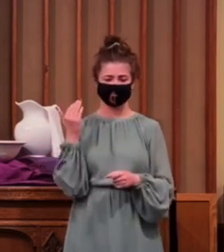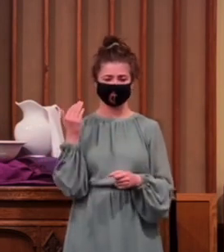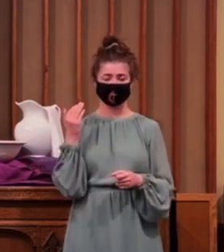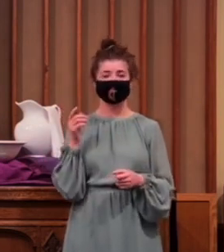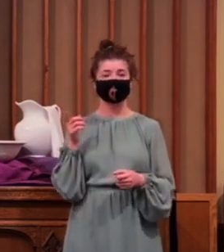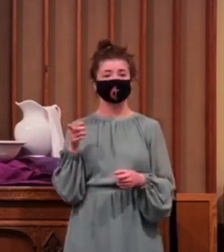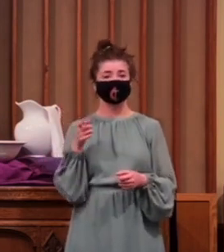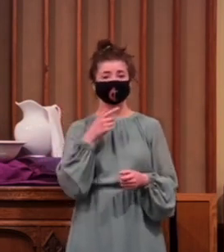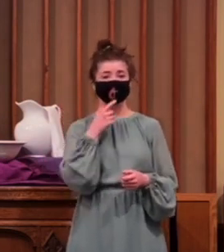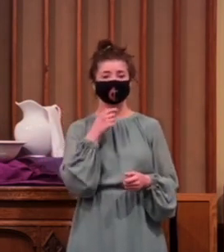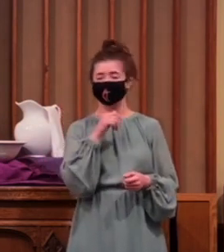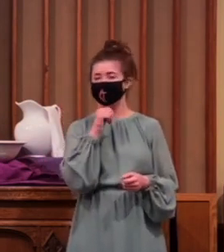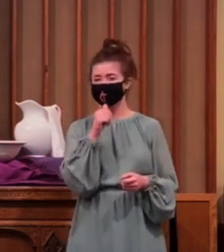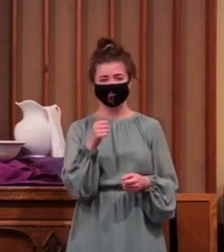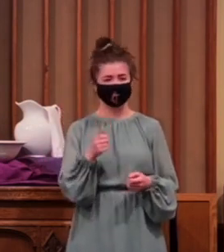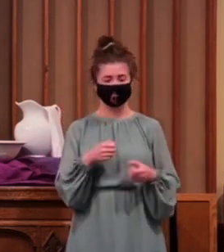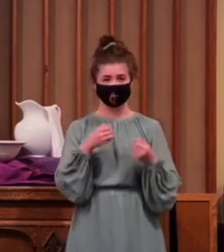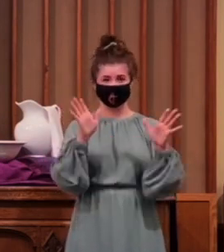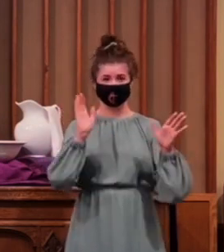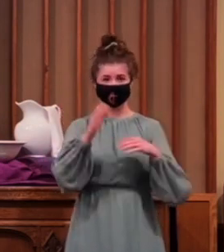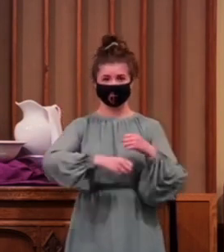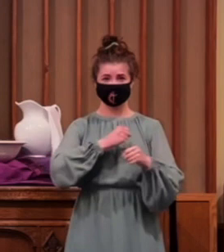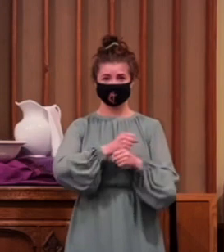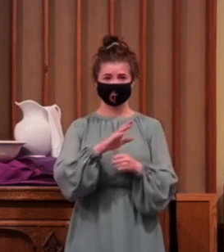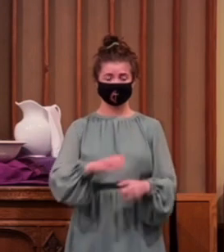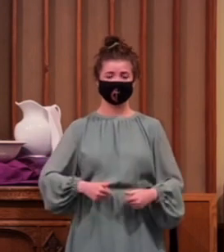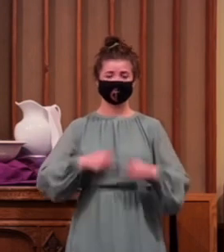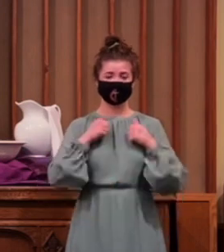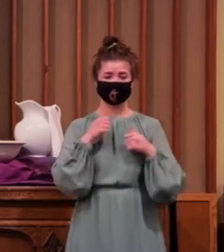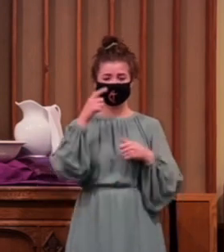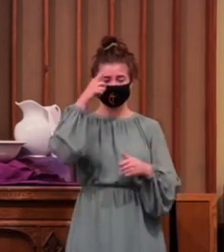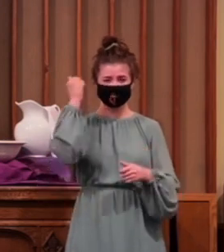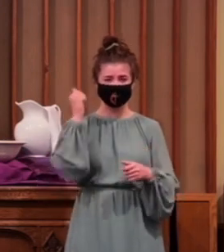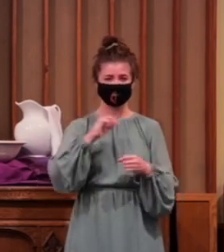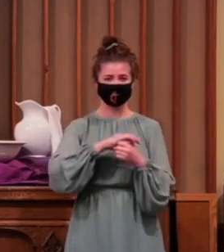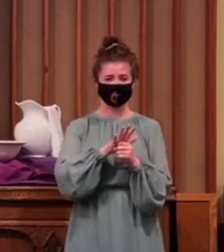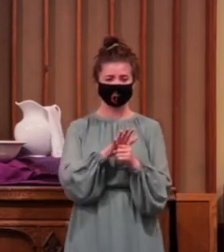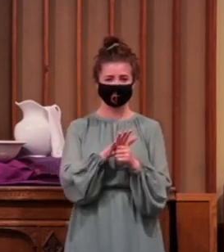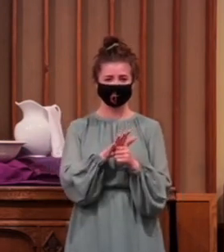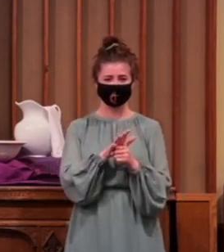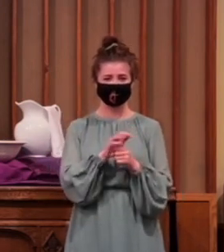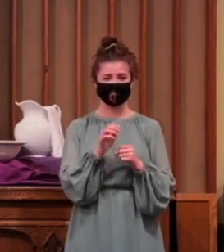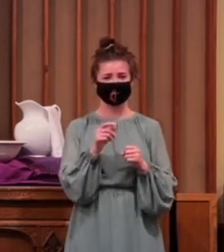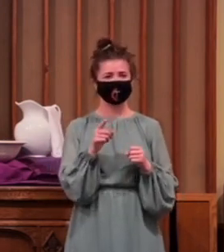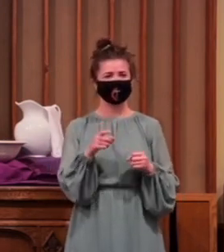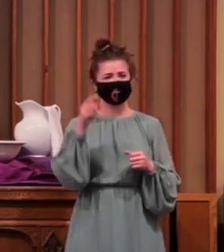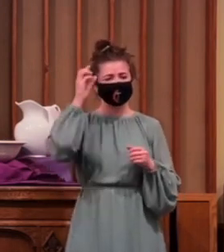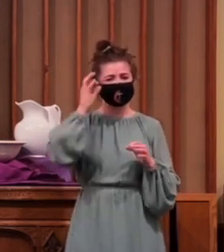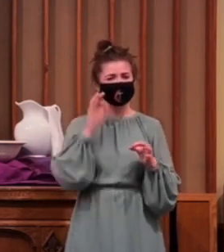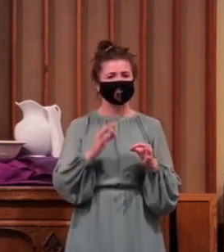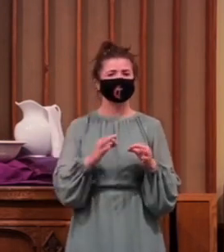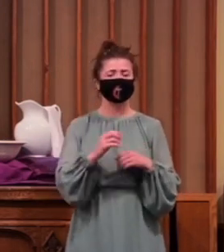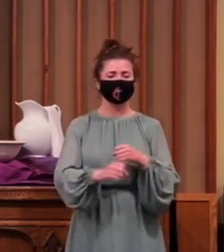a year of your life due to COVID. You've invested a year of your life into saving the